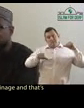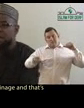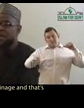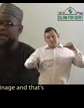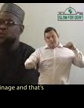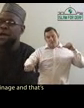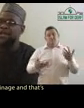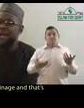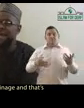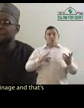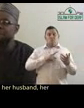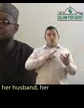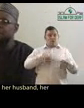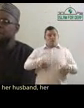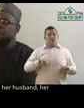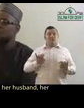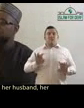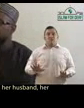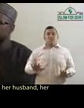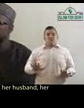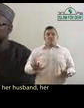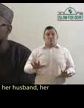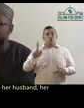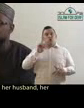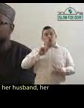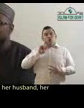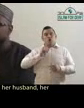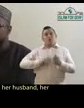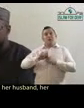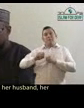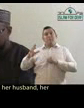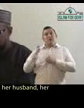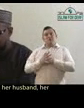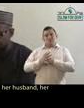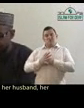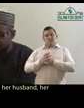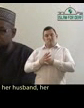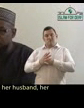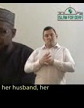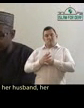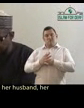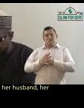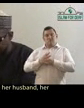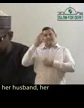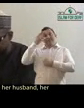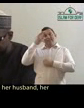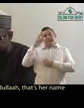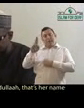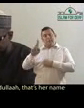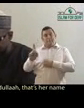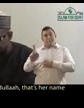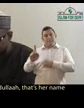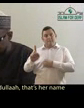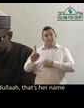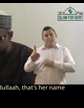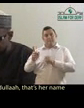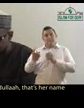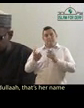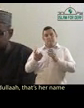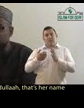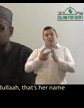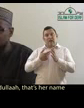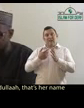lineage. And that's why in Islam, when the girl gets married to her husband, her name, for an example, is